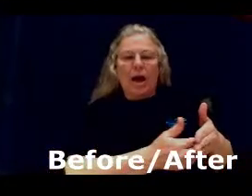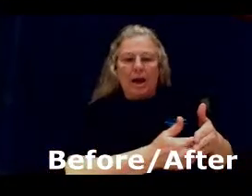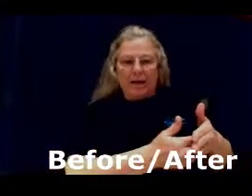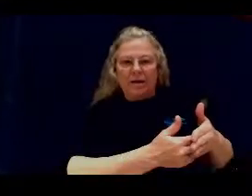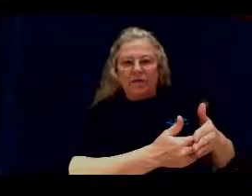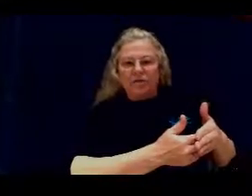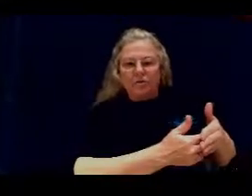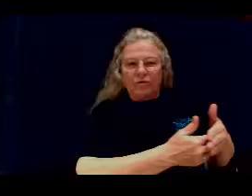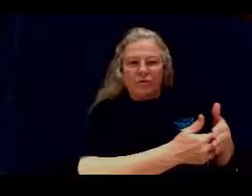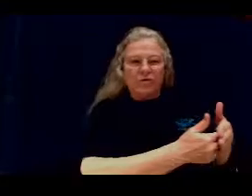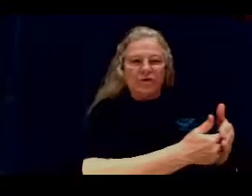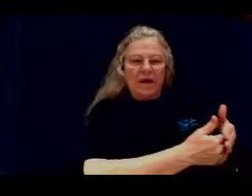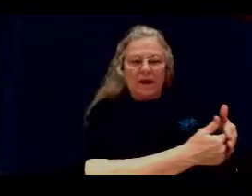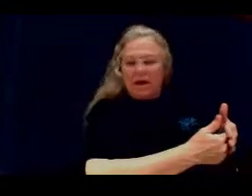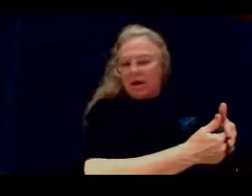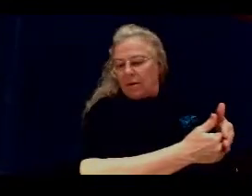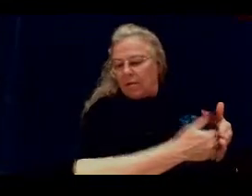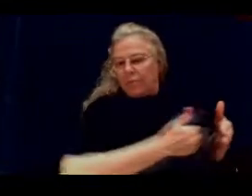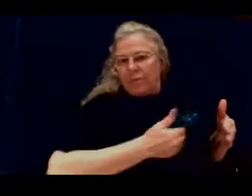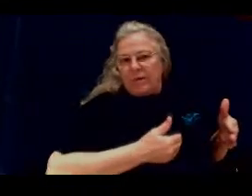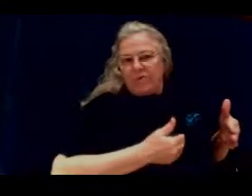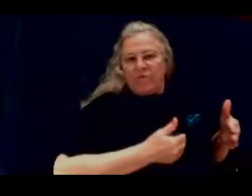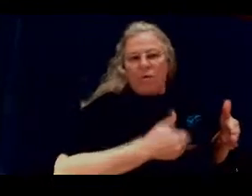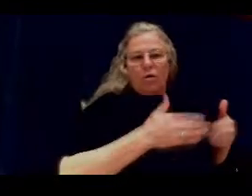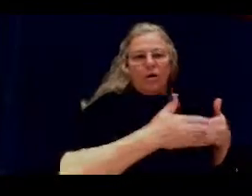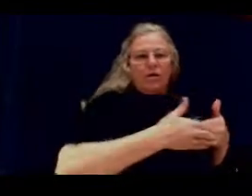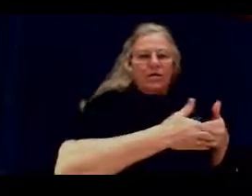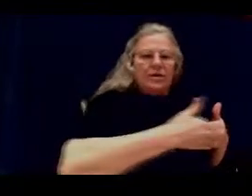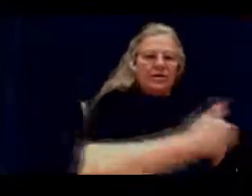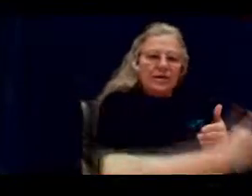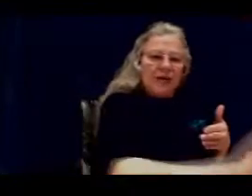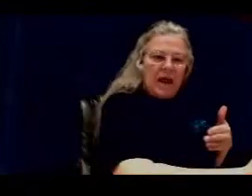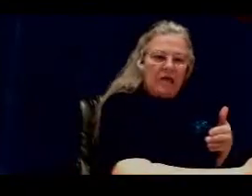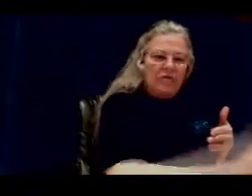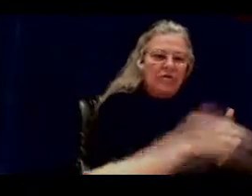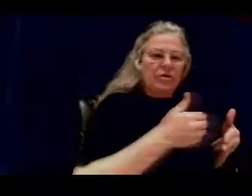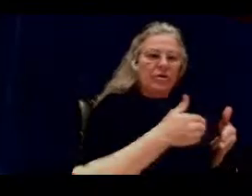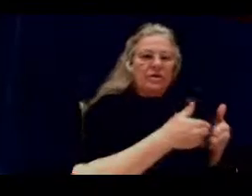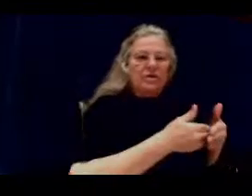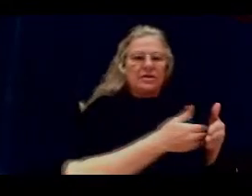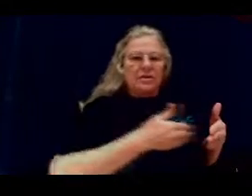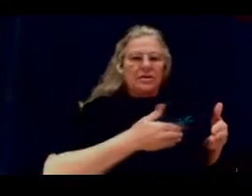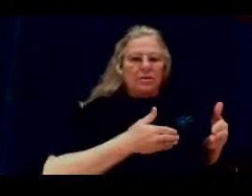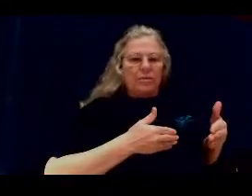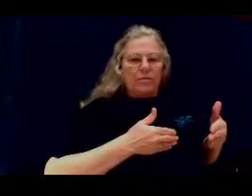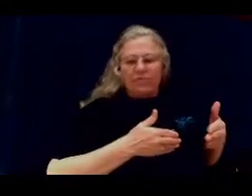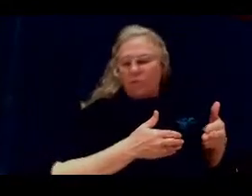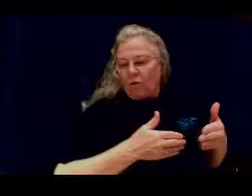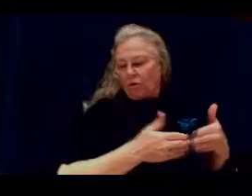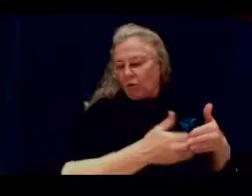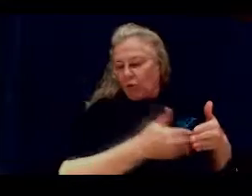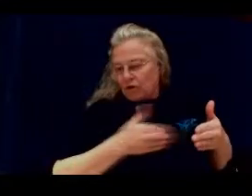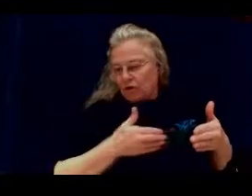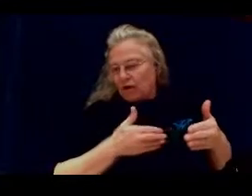behind, so that you're saying before. This is after, this is before, toward